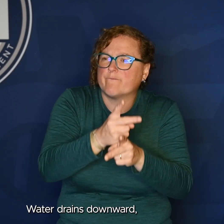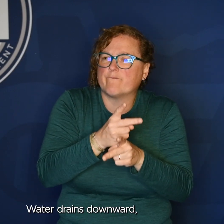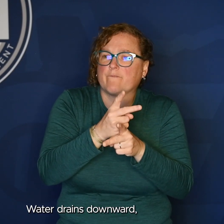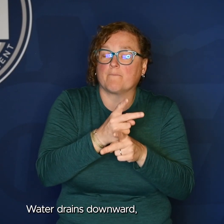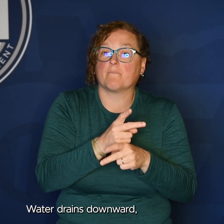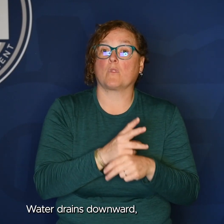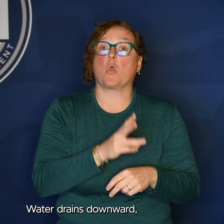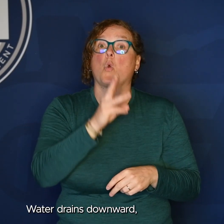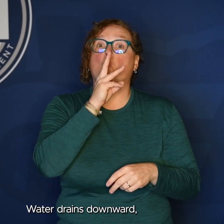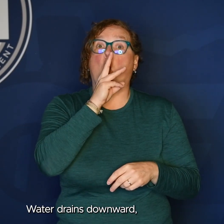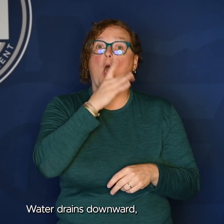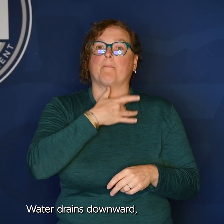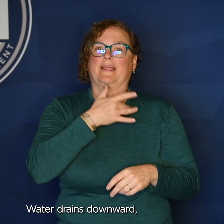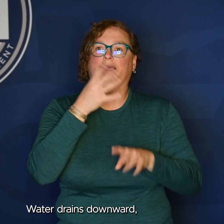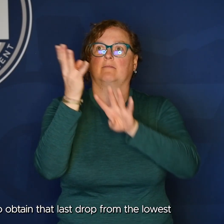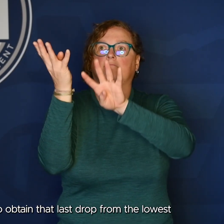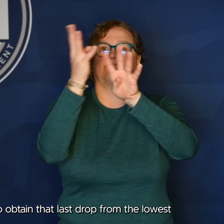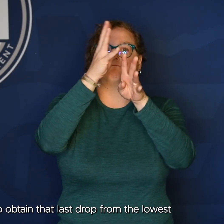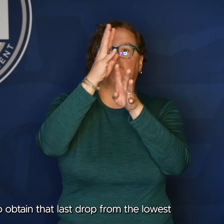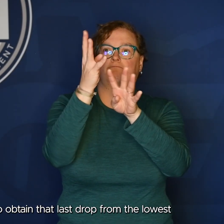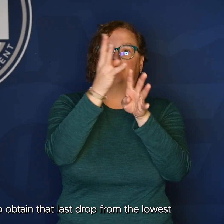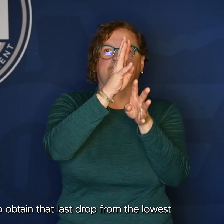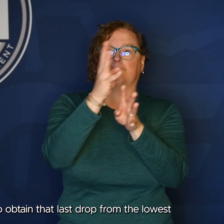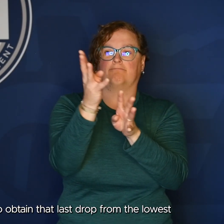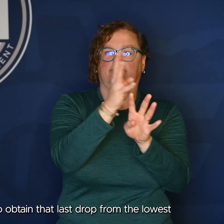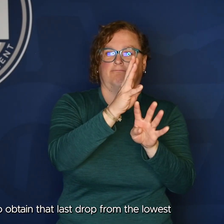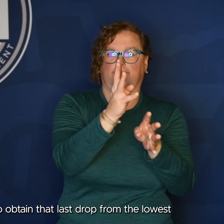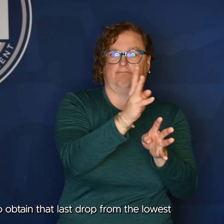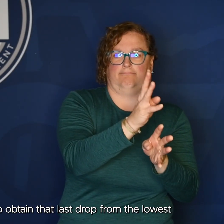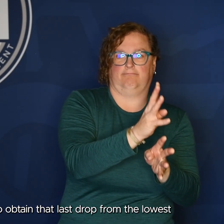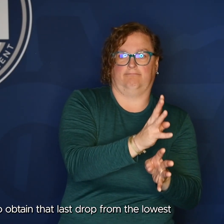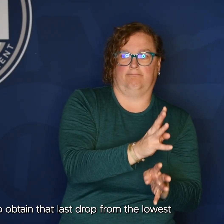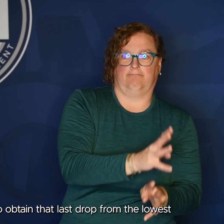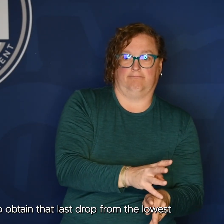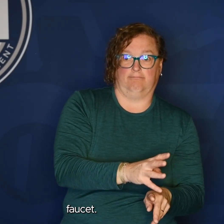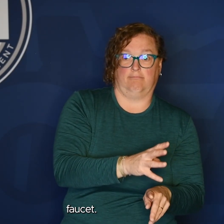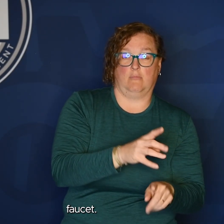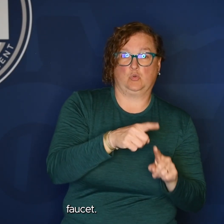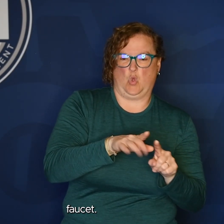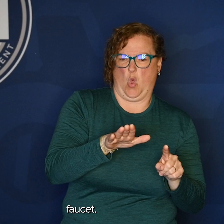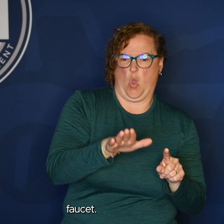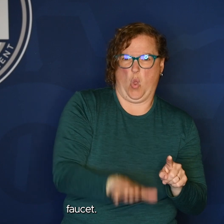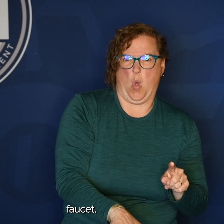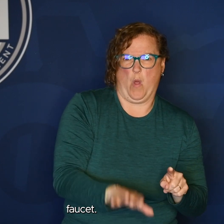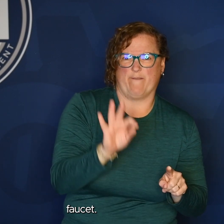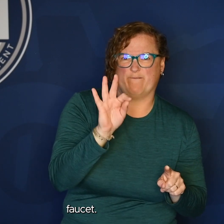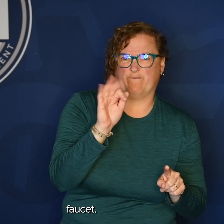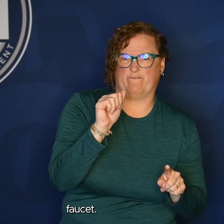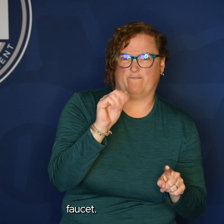Water drains downward, so obtain that last drop from the lowest faucet.